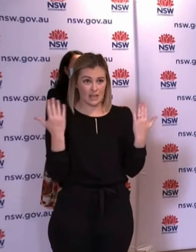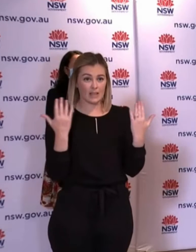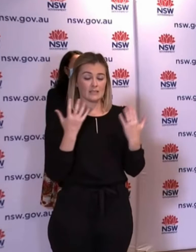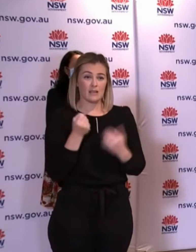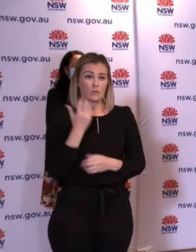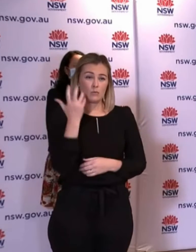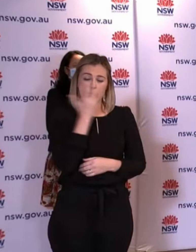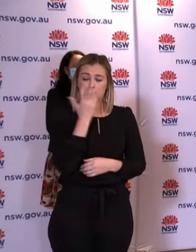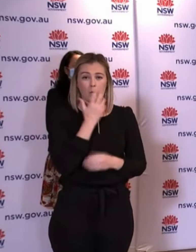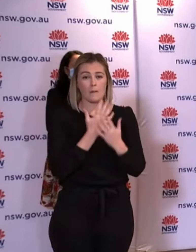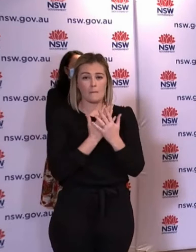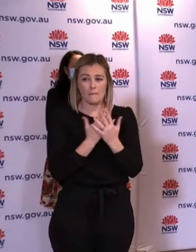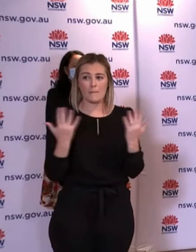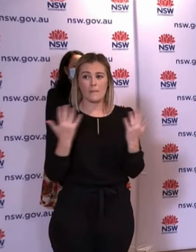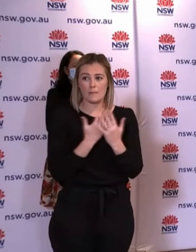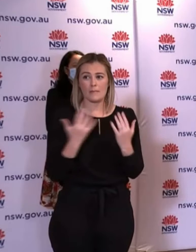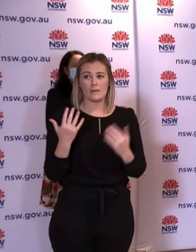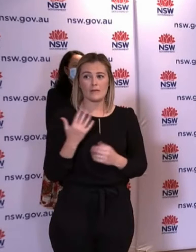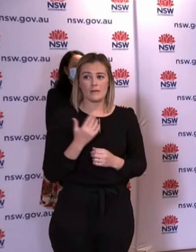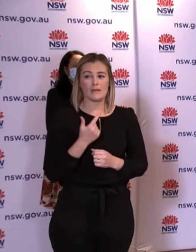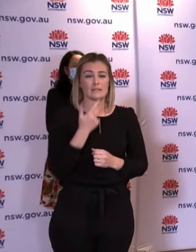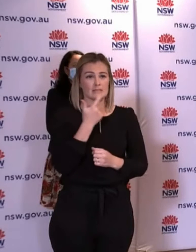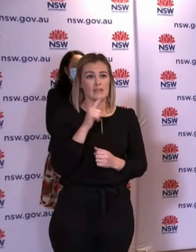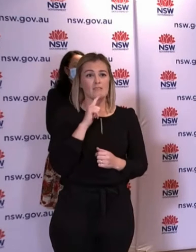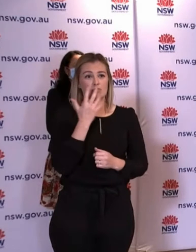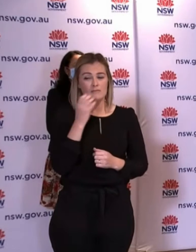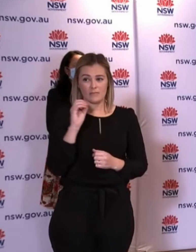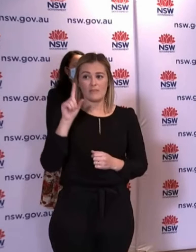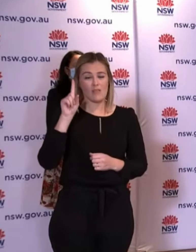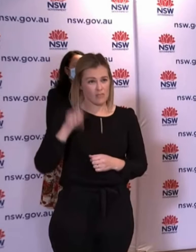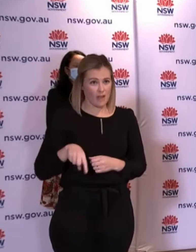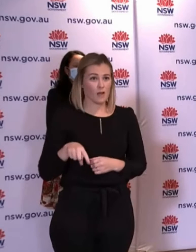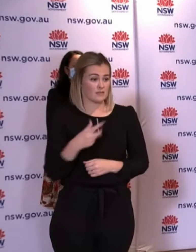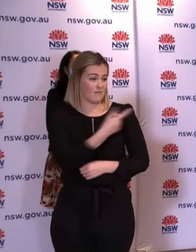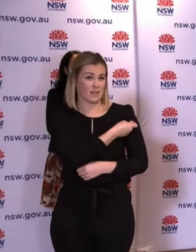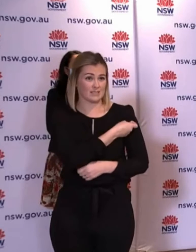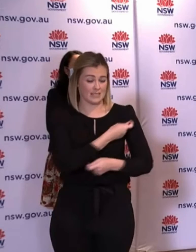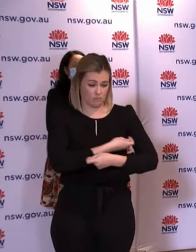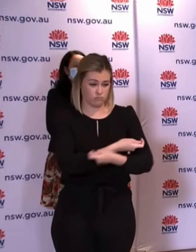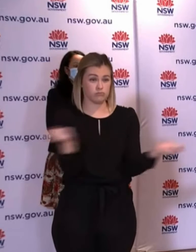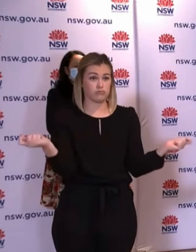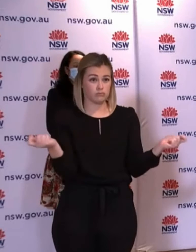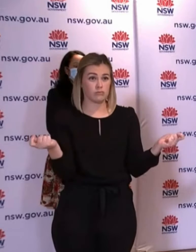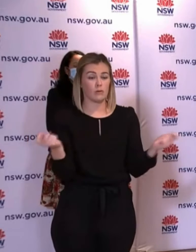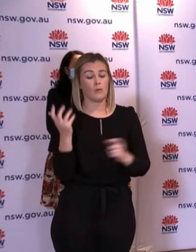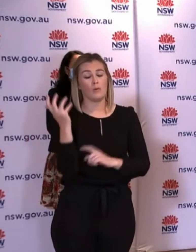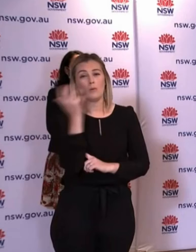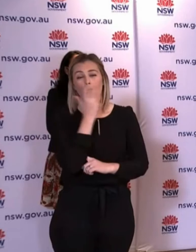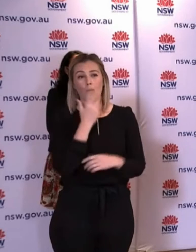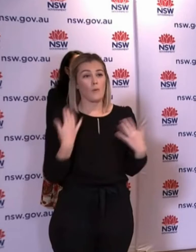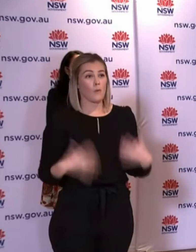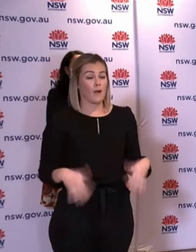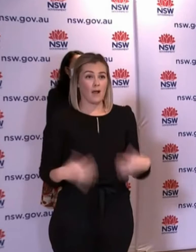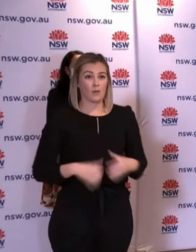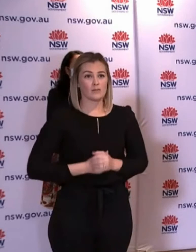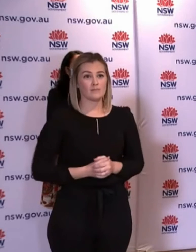doses of vaccine have actually been given out. That is just, if you'd